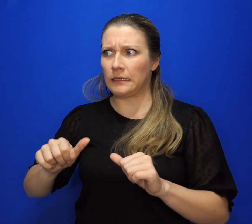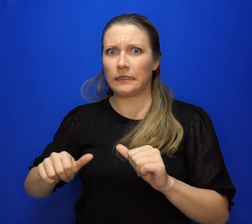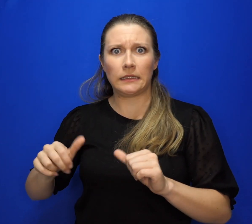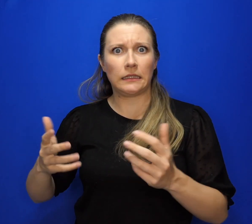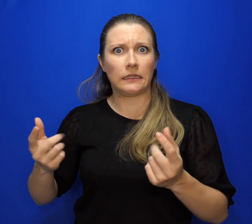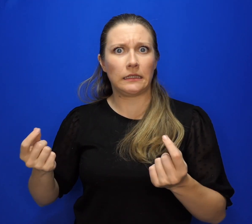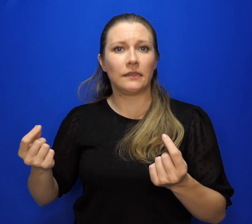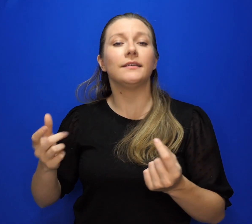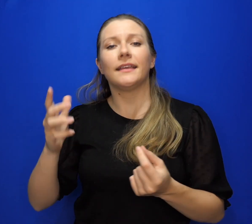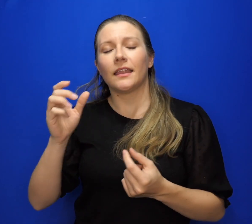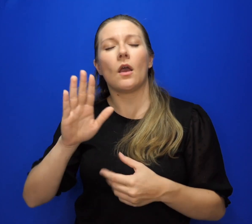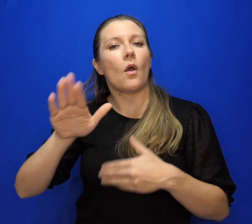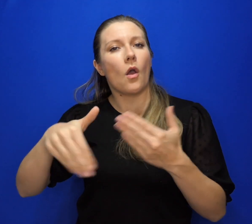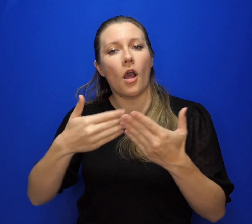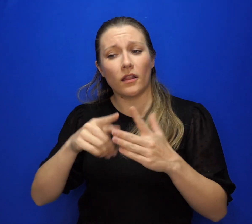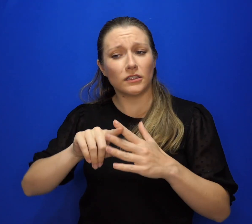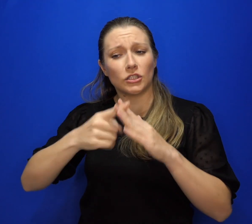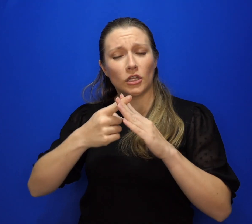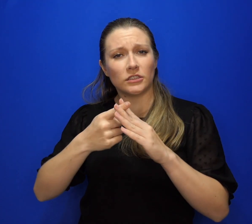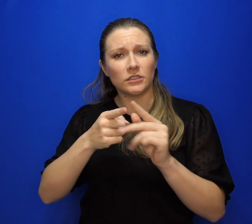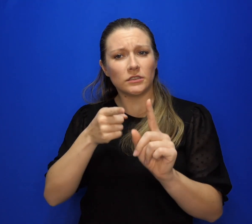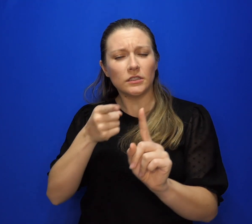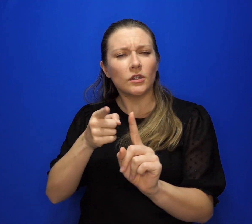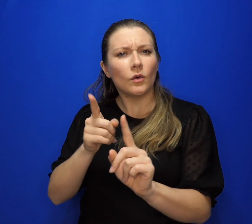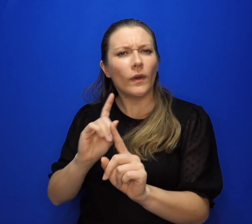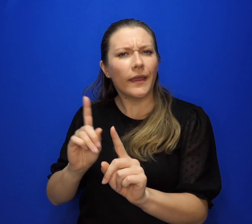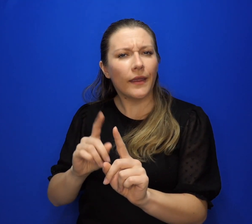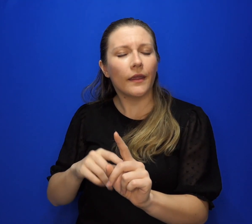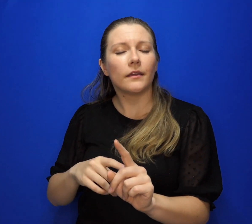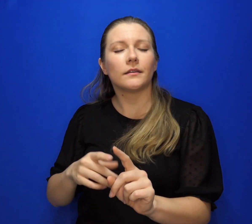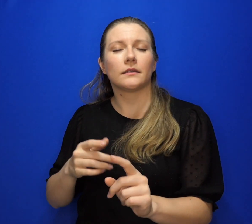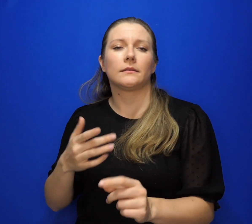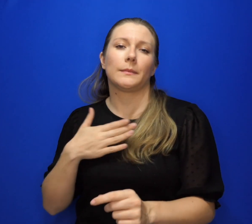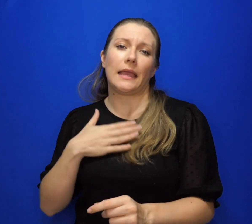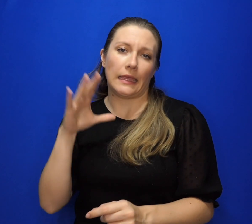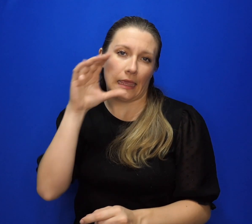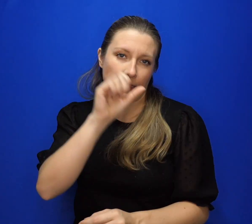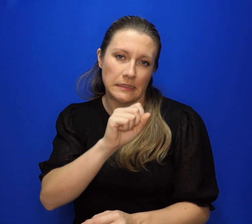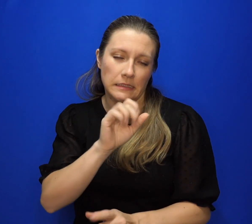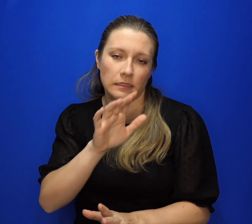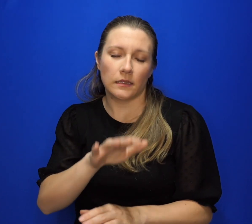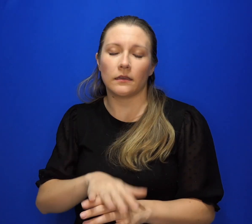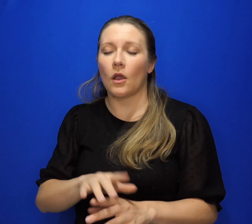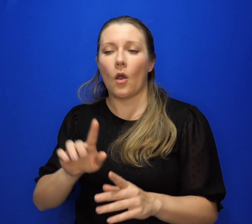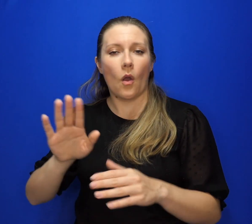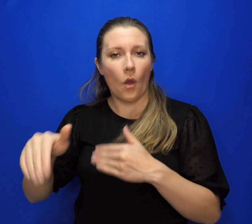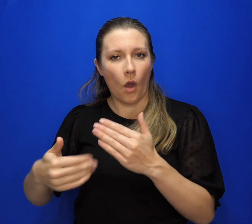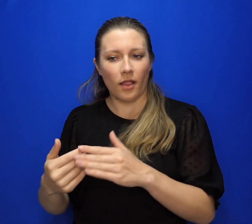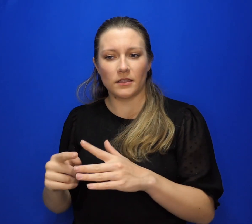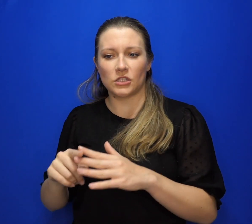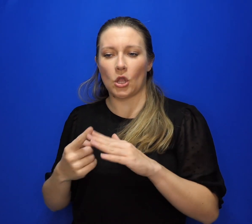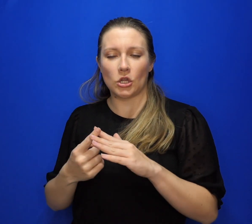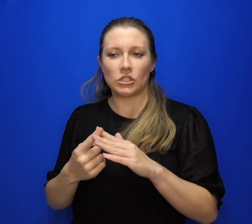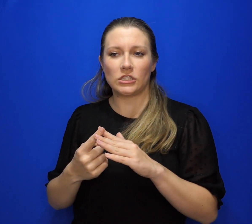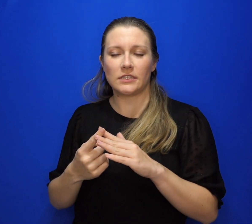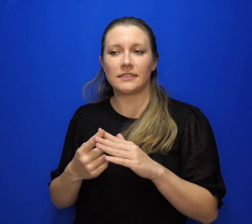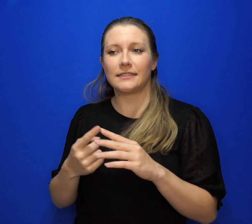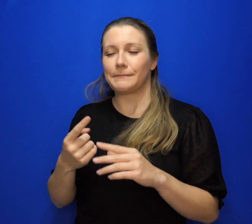stems, my best estimation, it's easy to say, like, the gaps in our